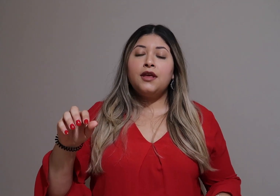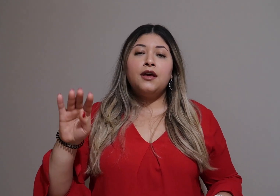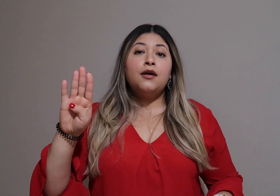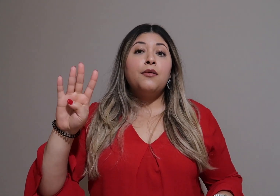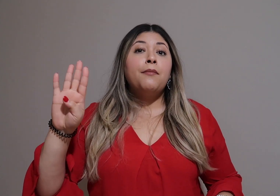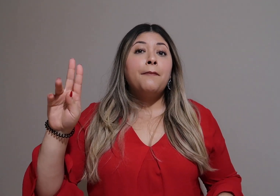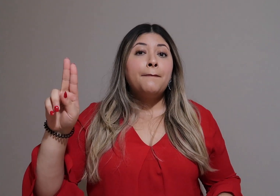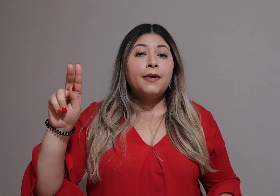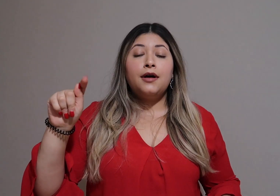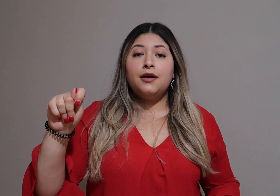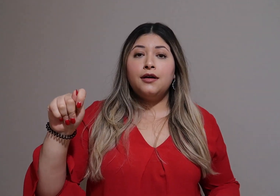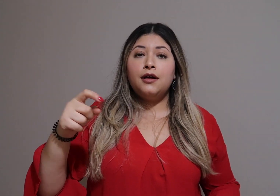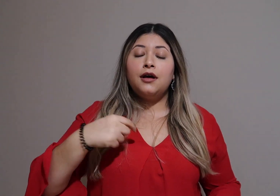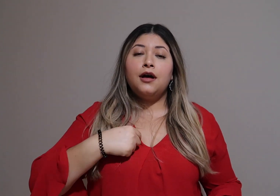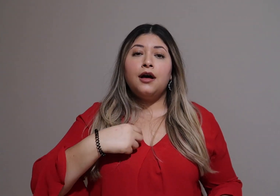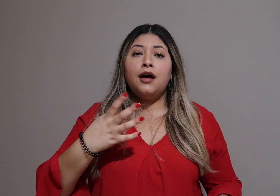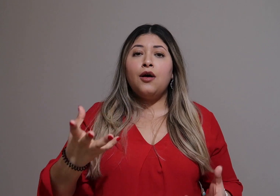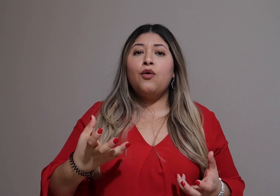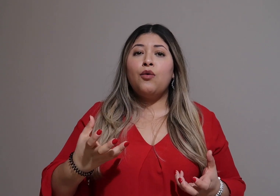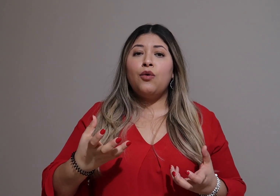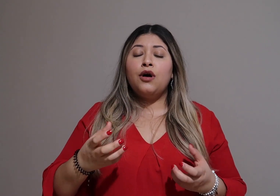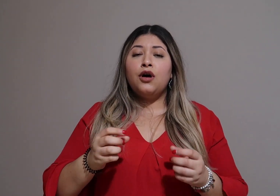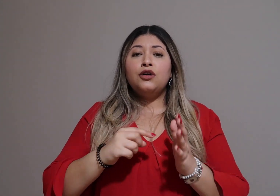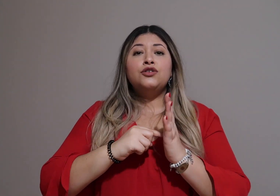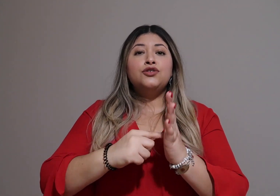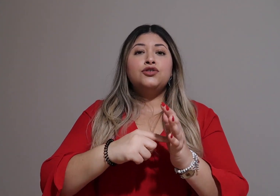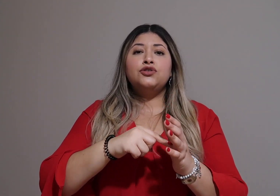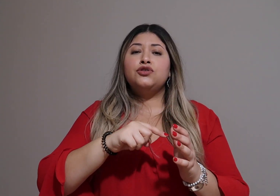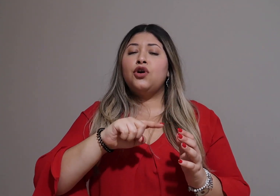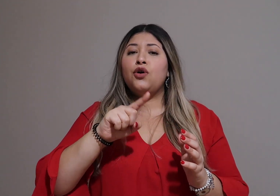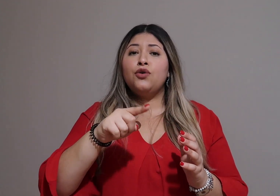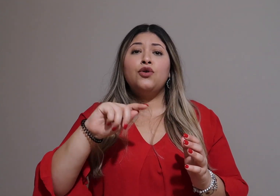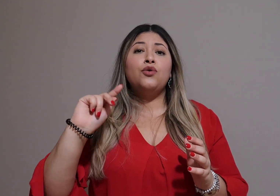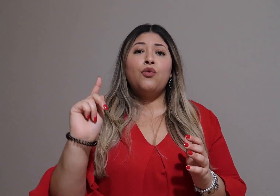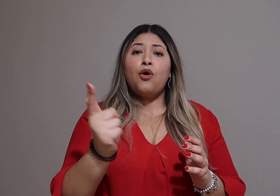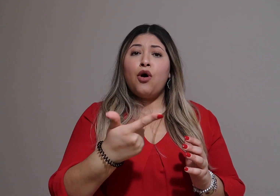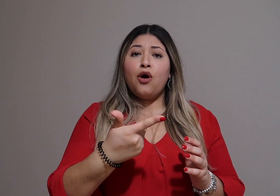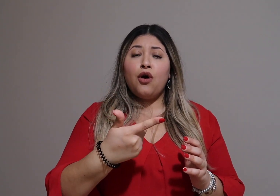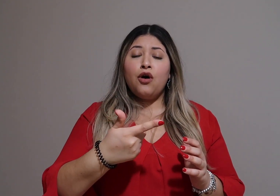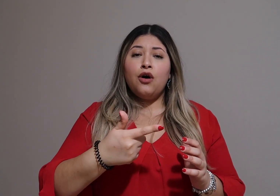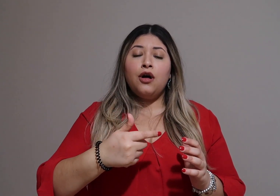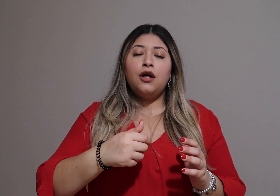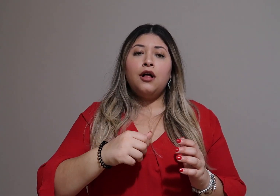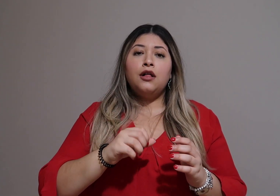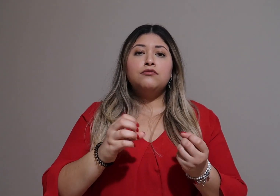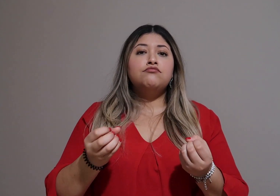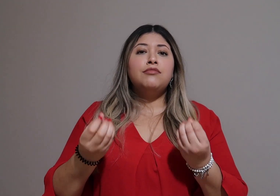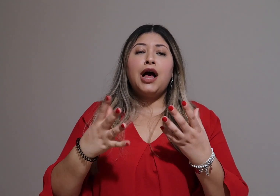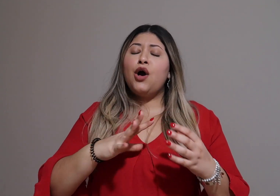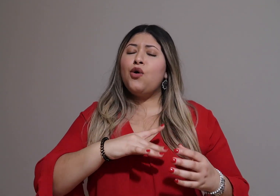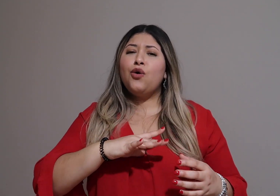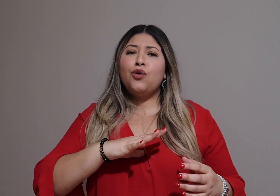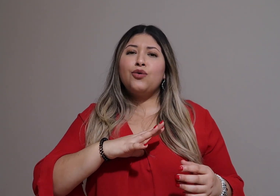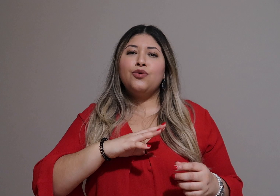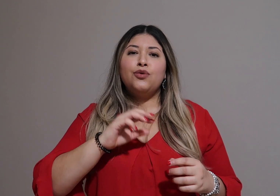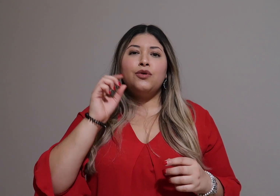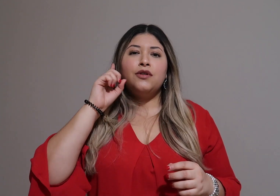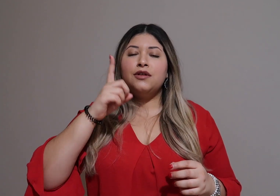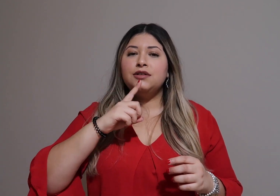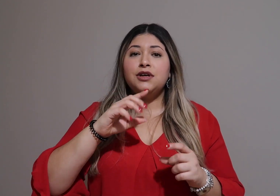but I wanted to show you all some nonverbal things and how cool